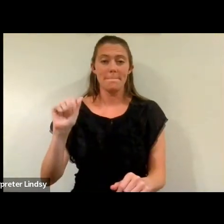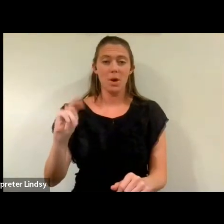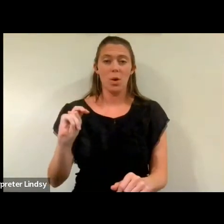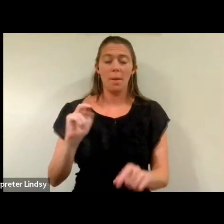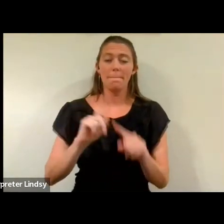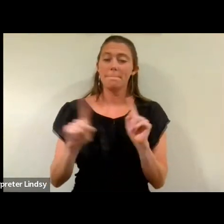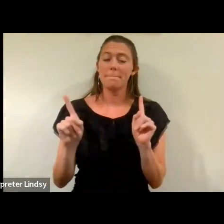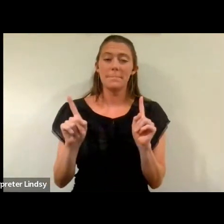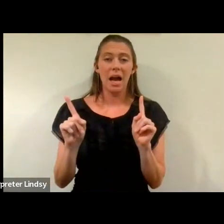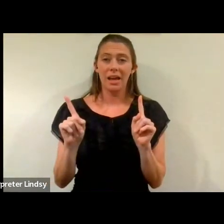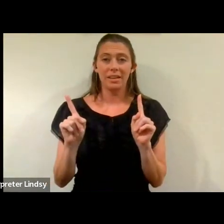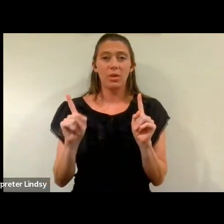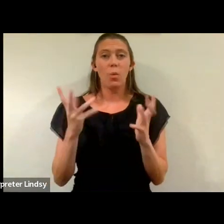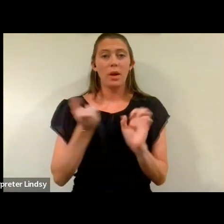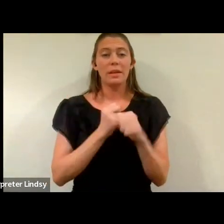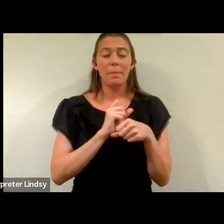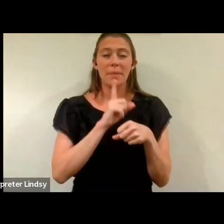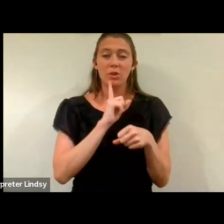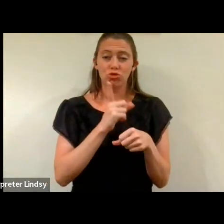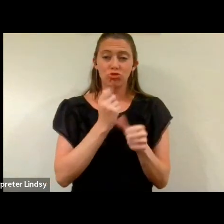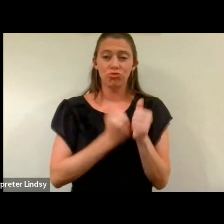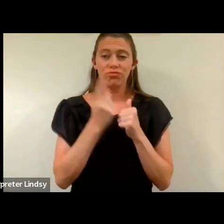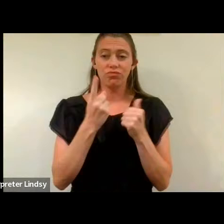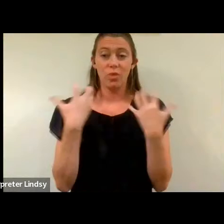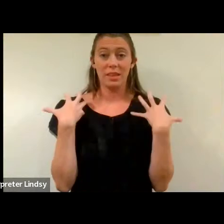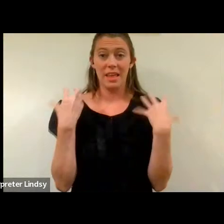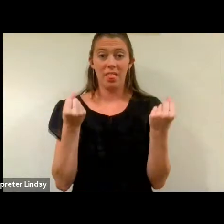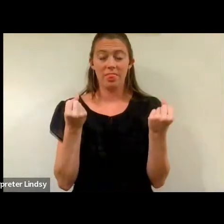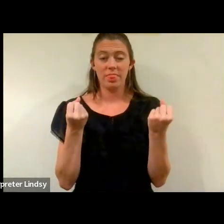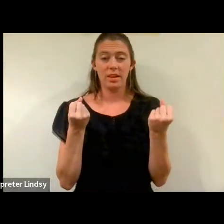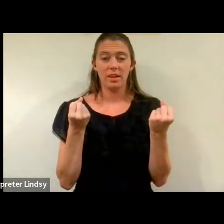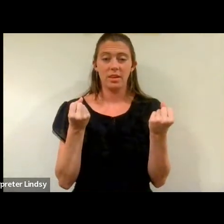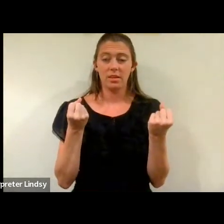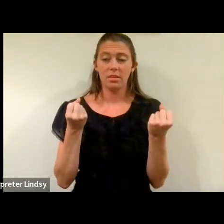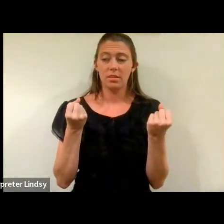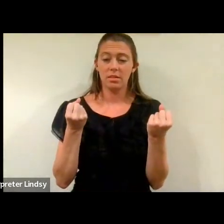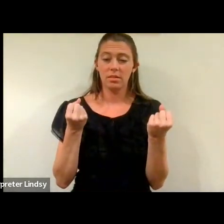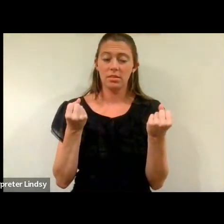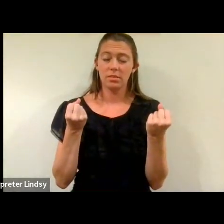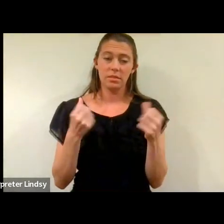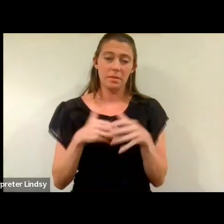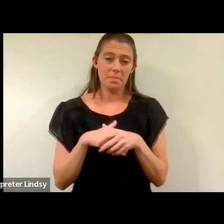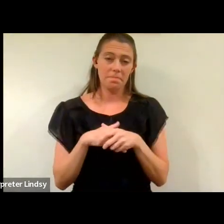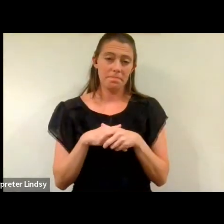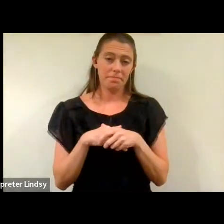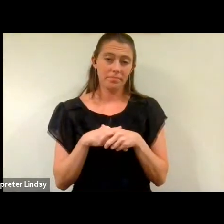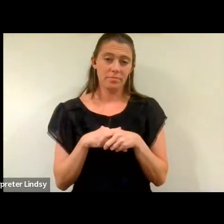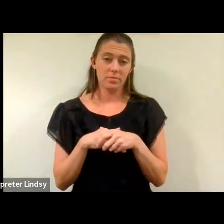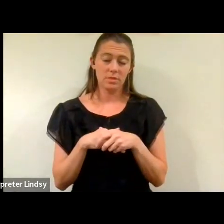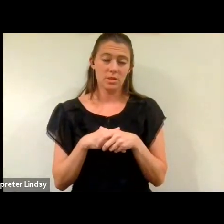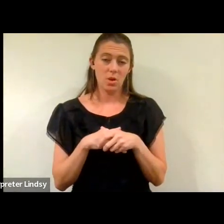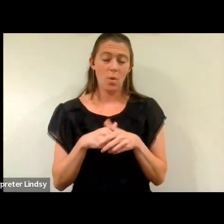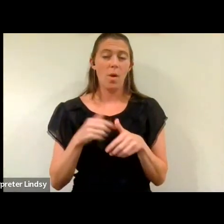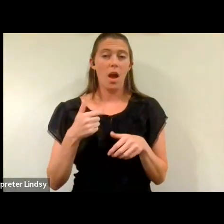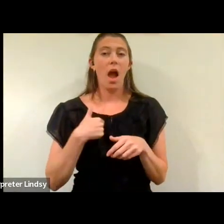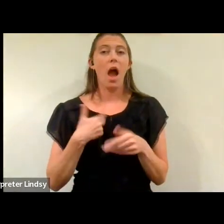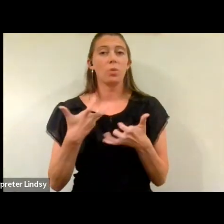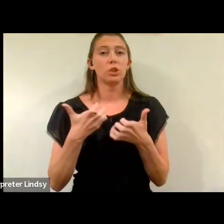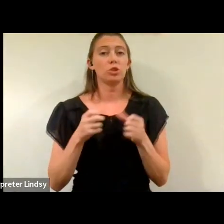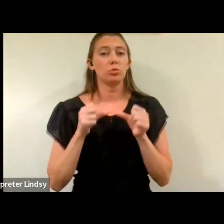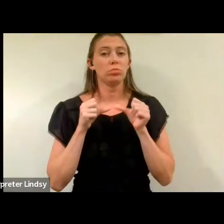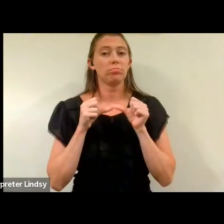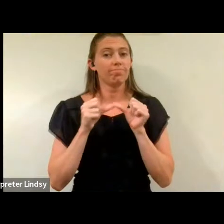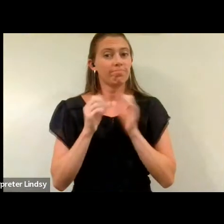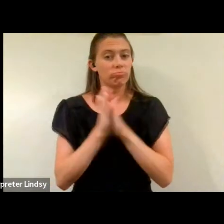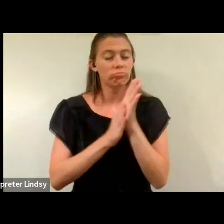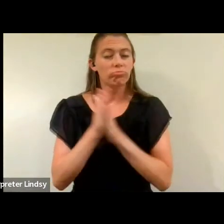but but I'm strong and my will is strong. So I thank you for everything and creating this space, to all